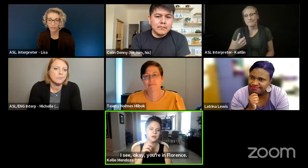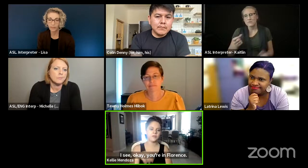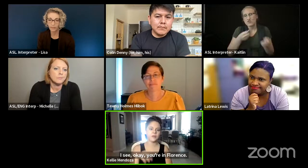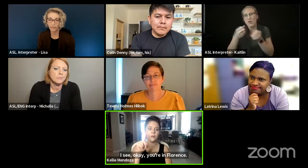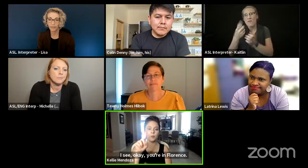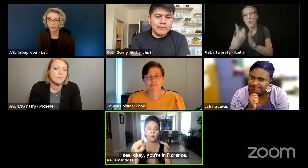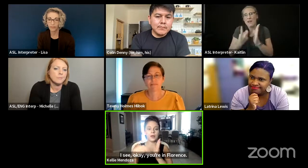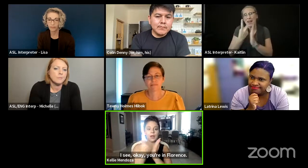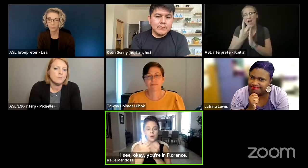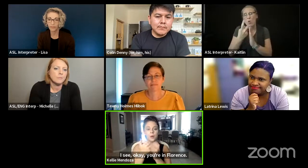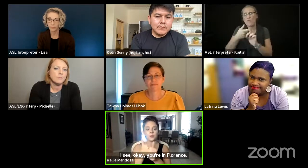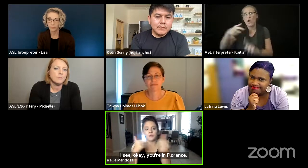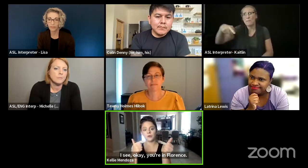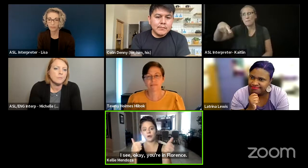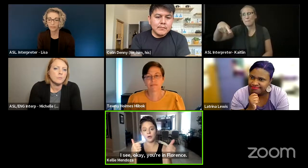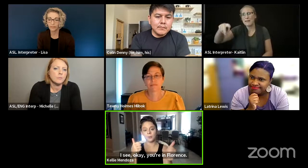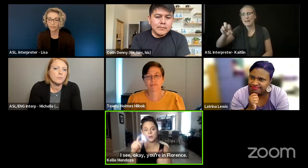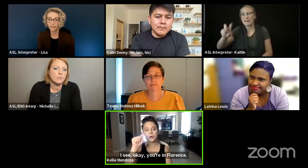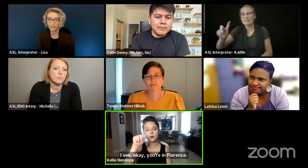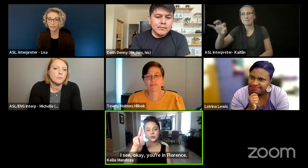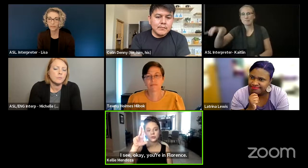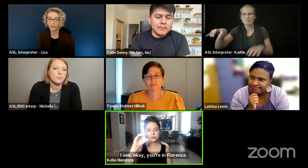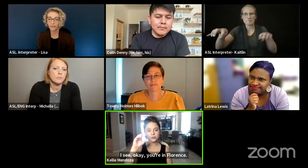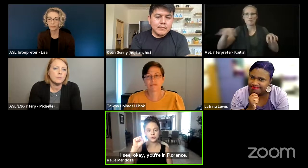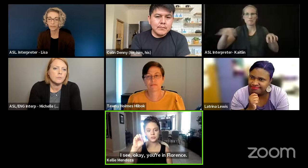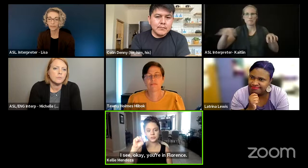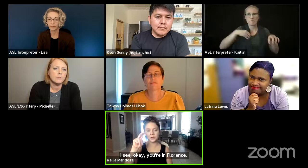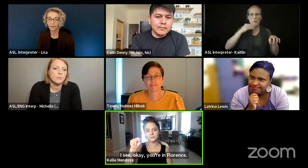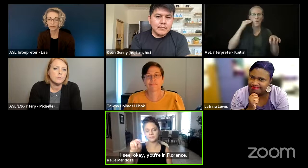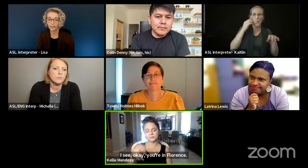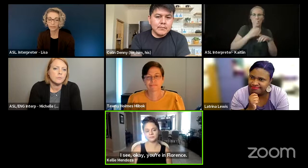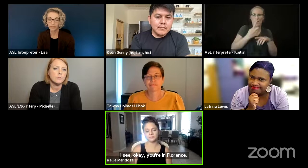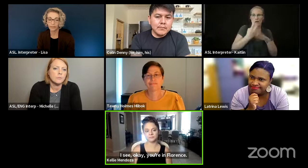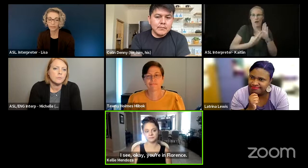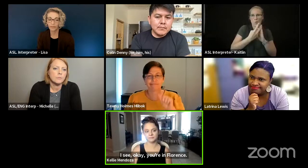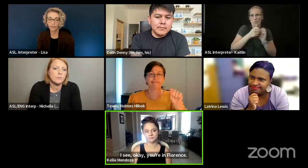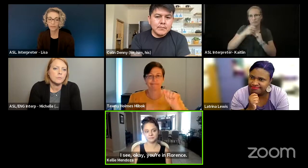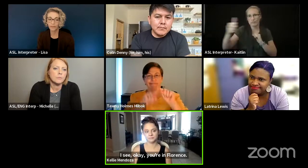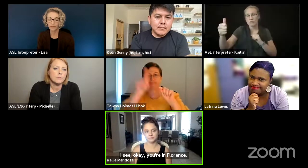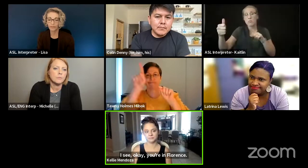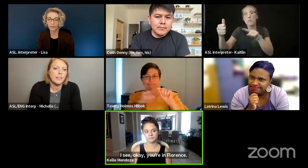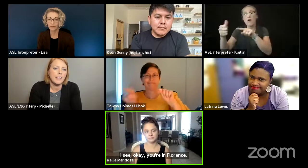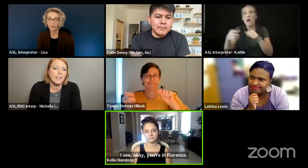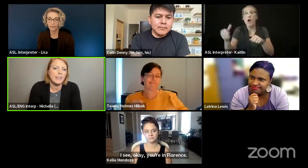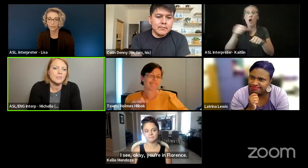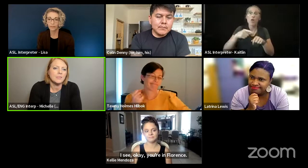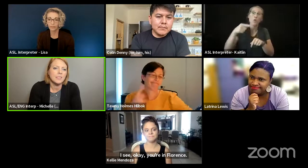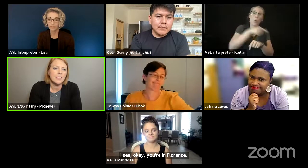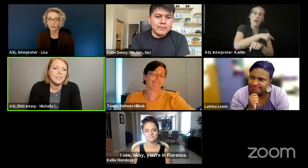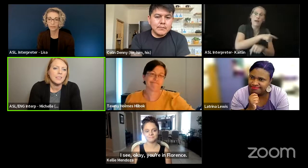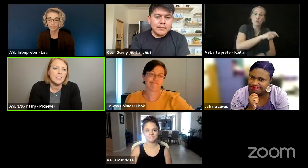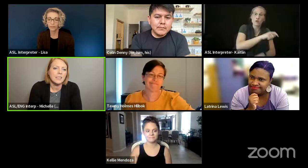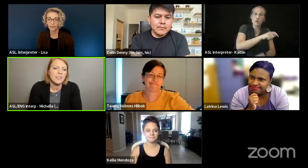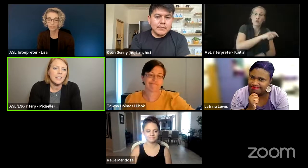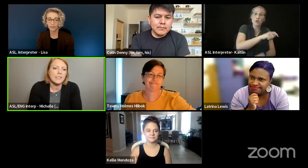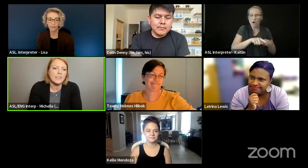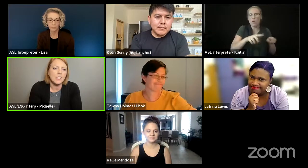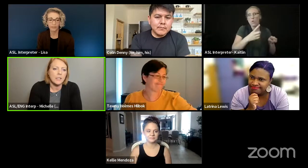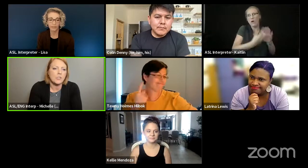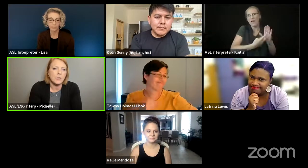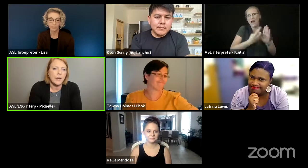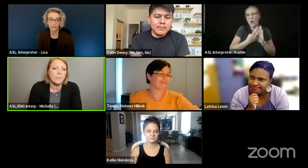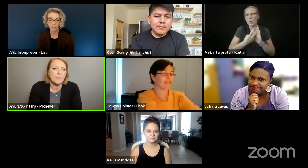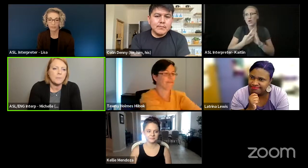for the Deaf and 1 hour from Tucson. Yeah. Yeah,